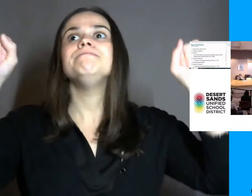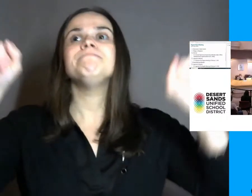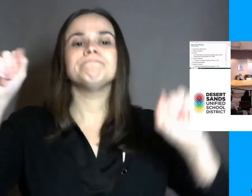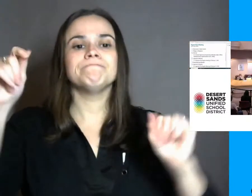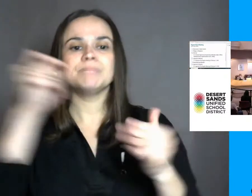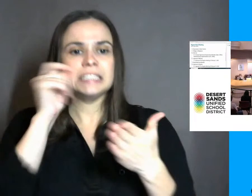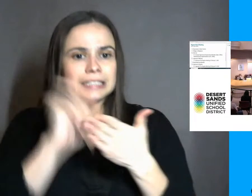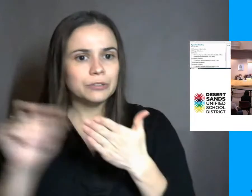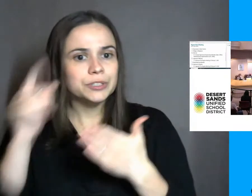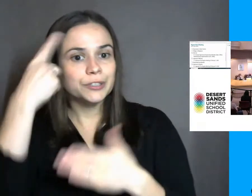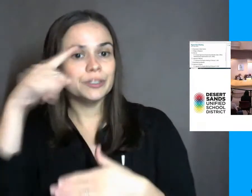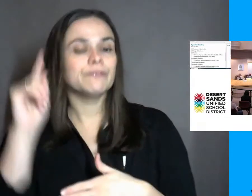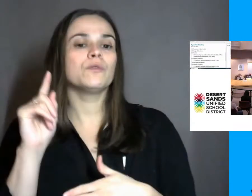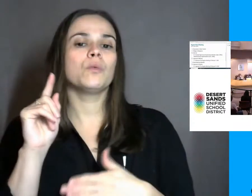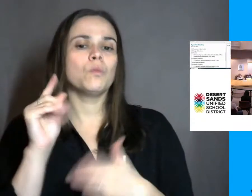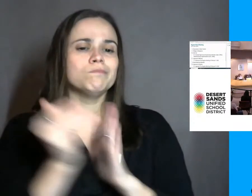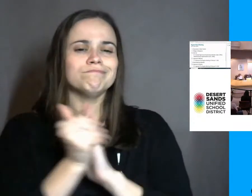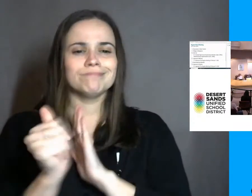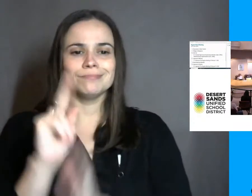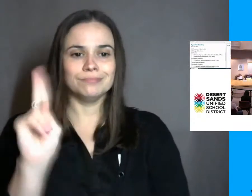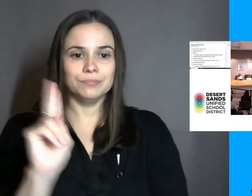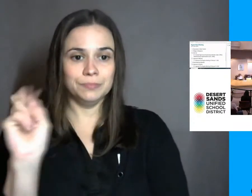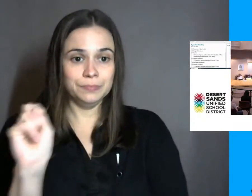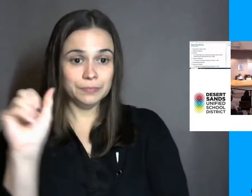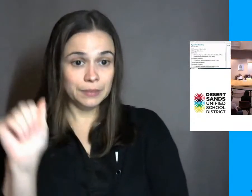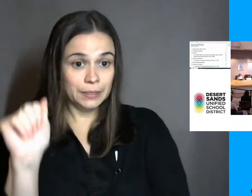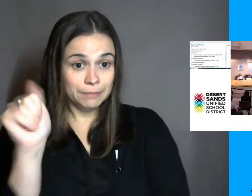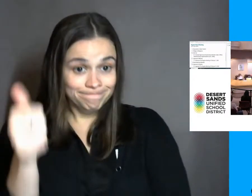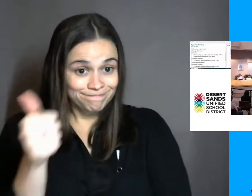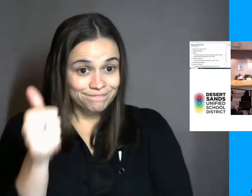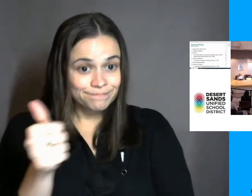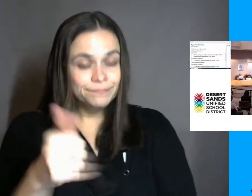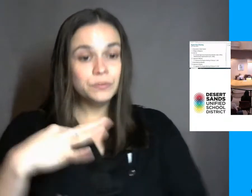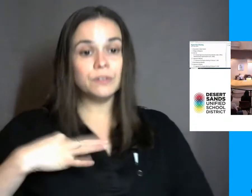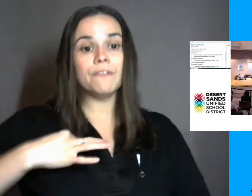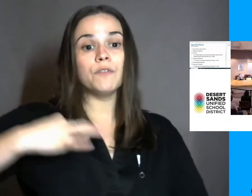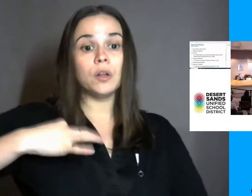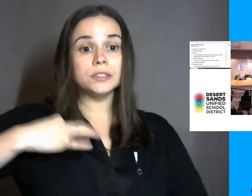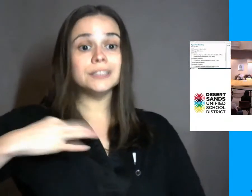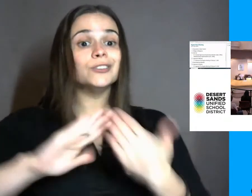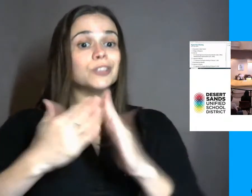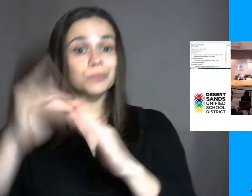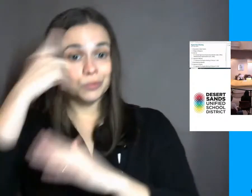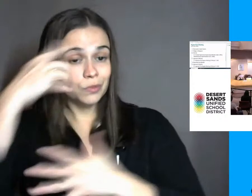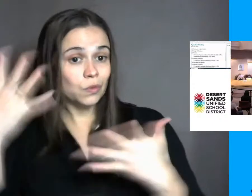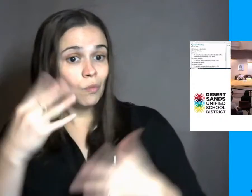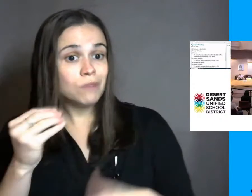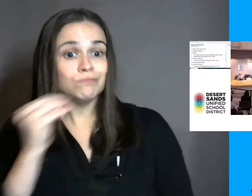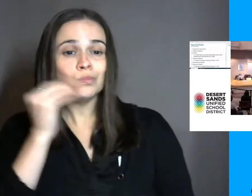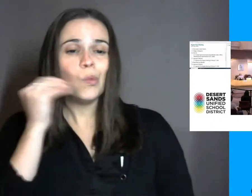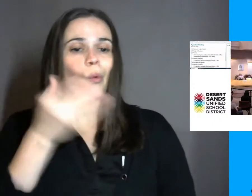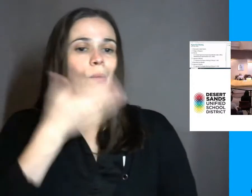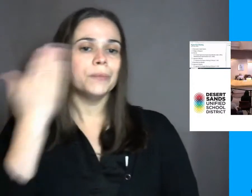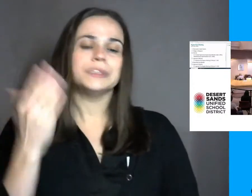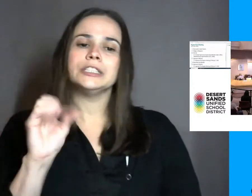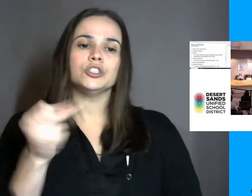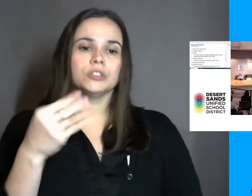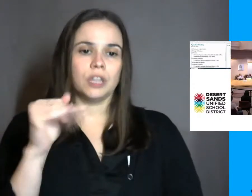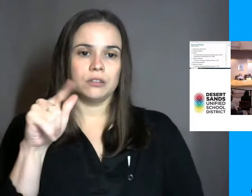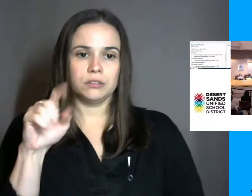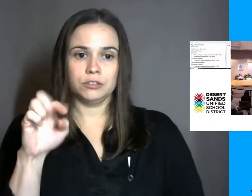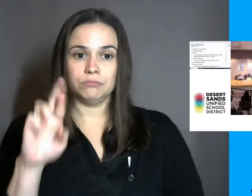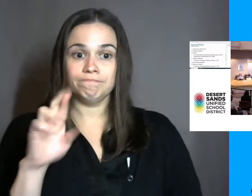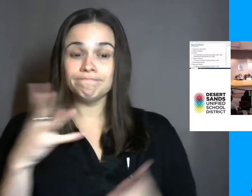Skills USA. She is a volunteer in the community for homeless shelters. An unusual fact